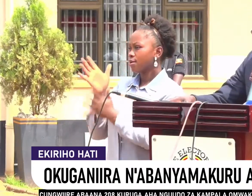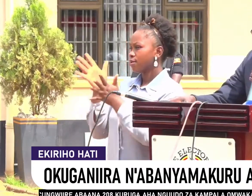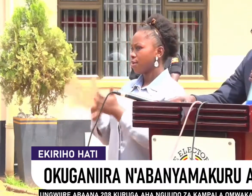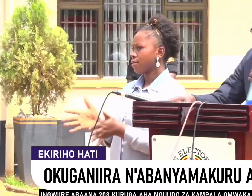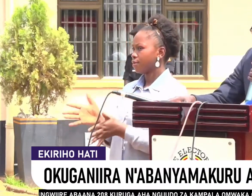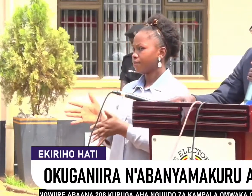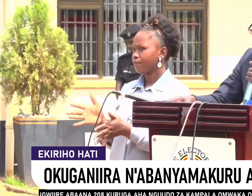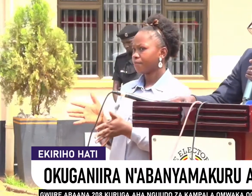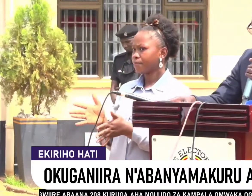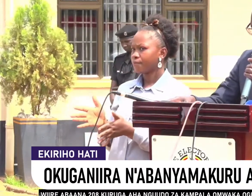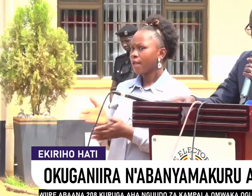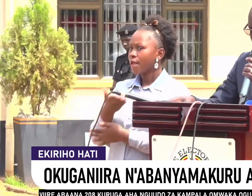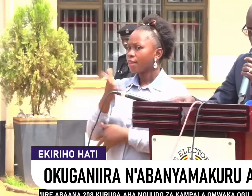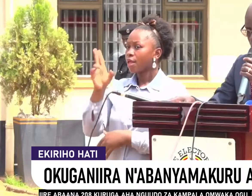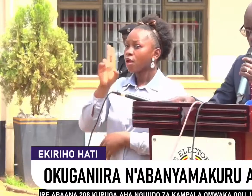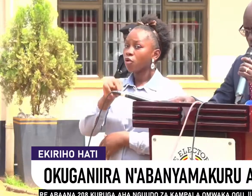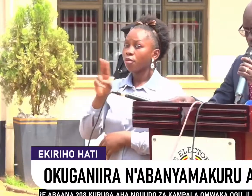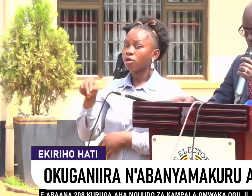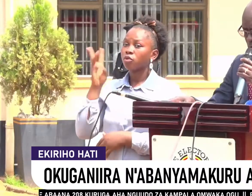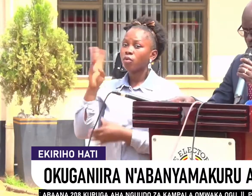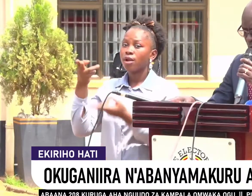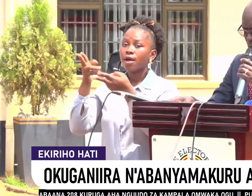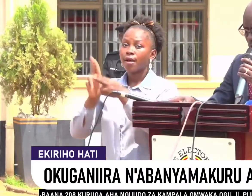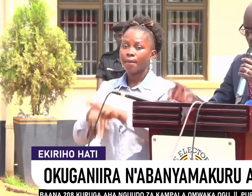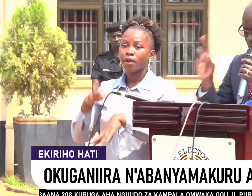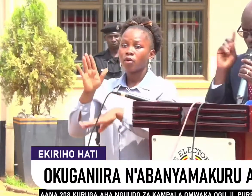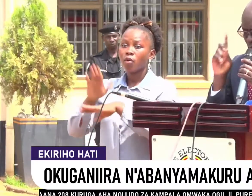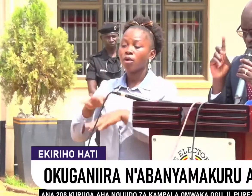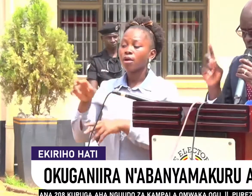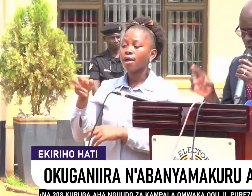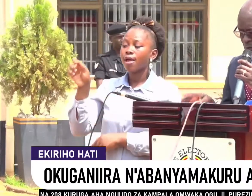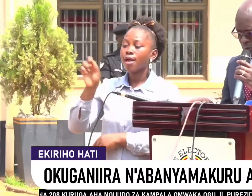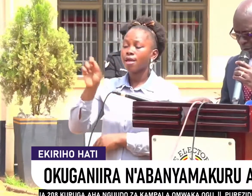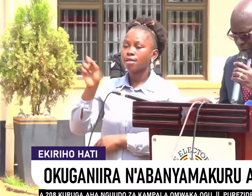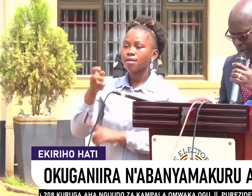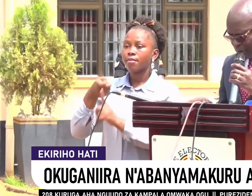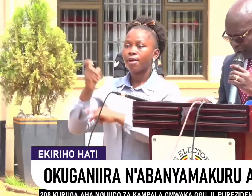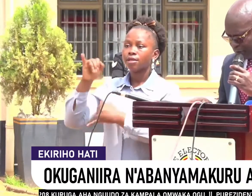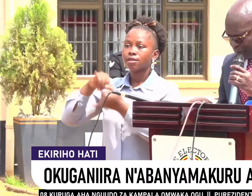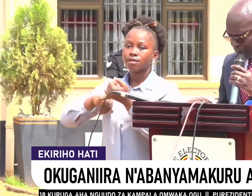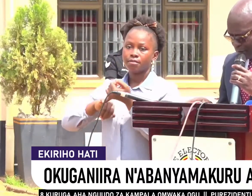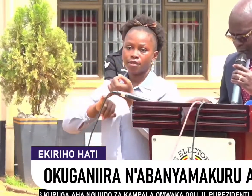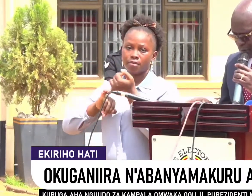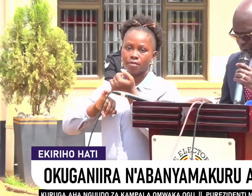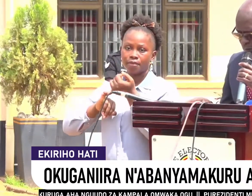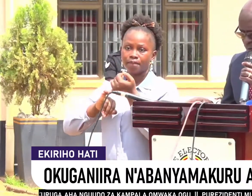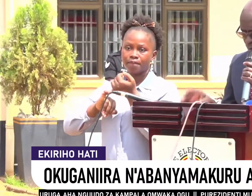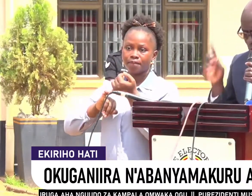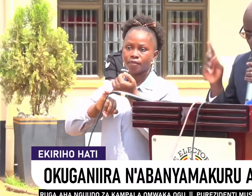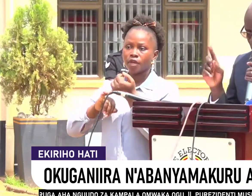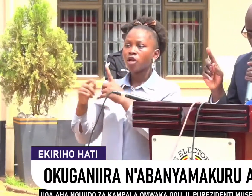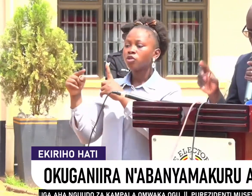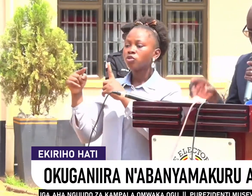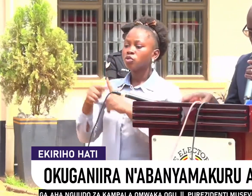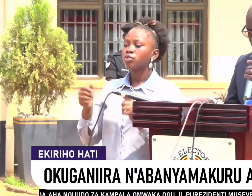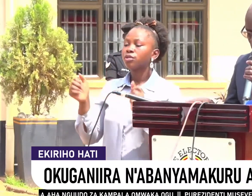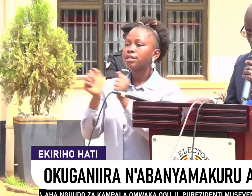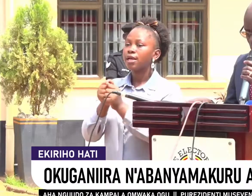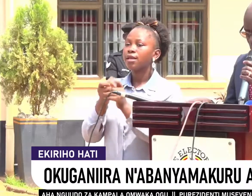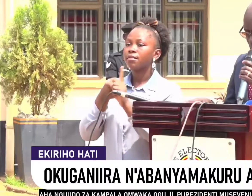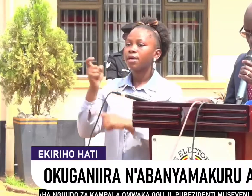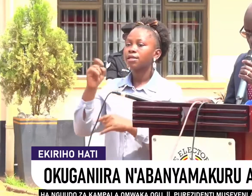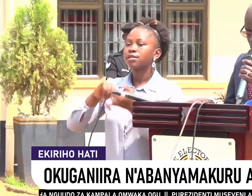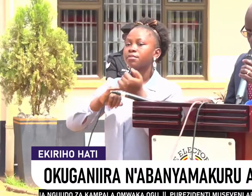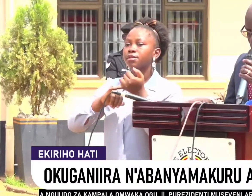councillors. Their nominations will take place from 8th September to 10th